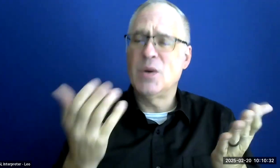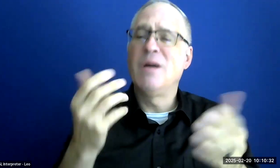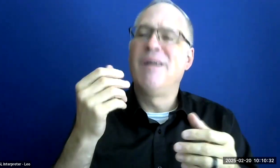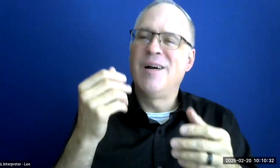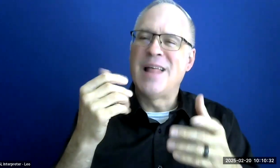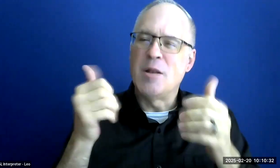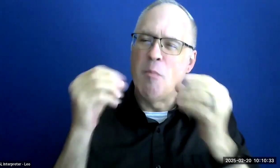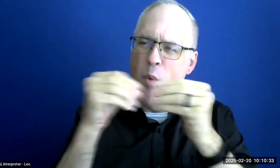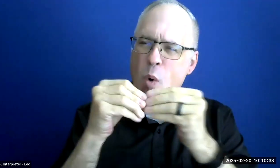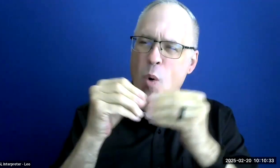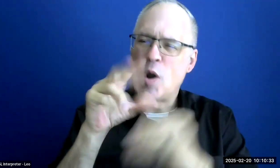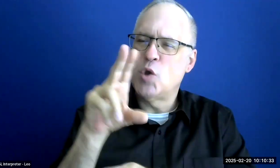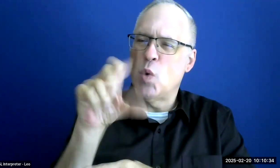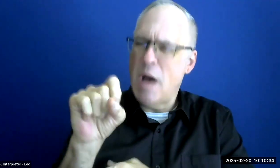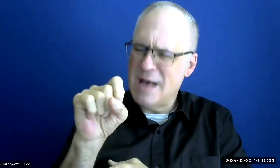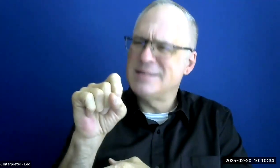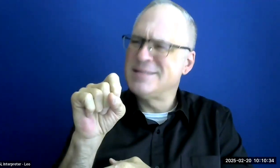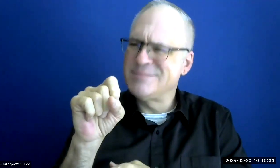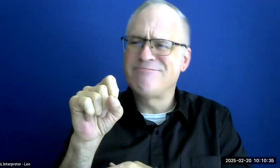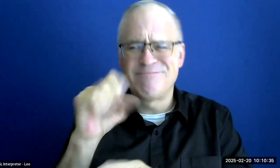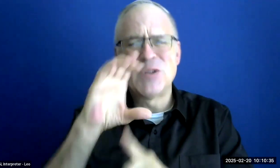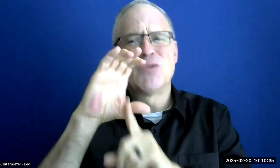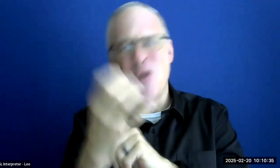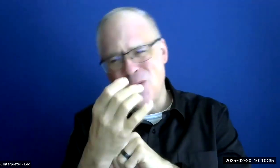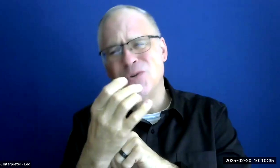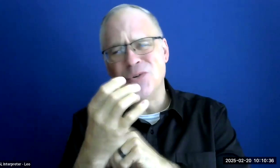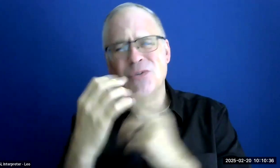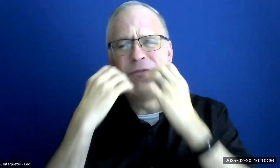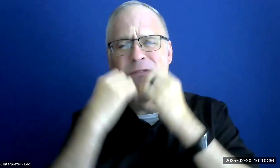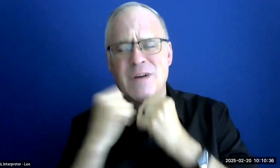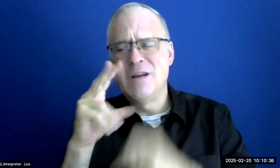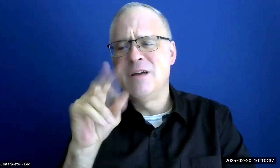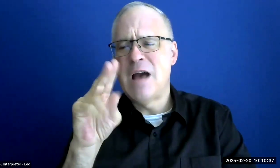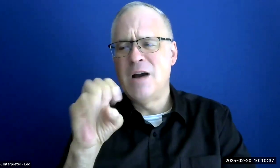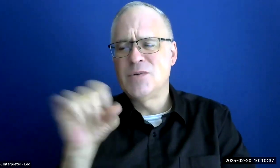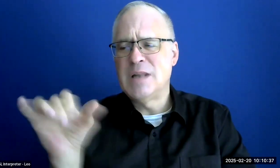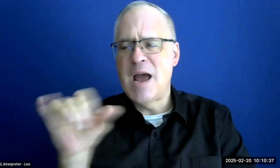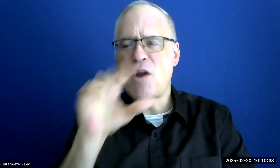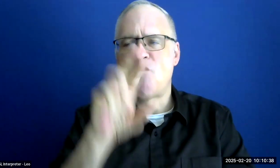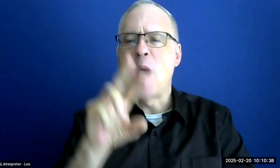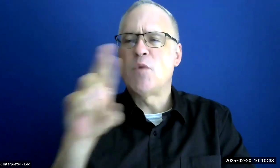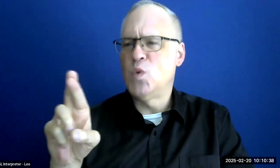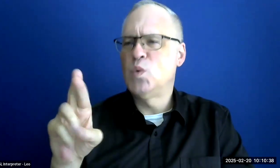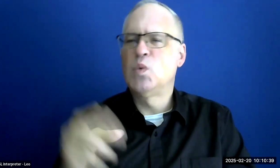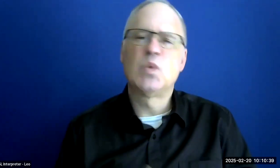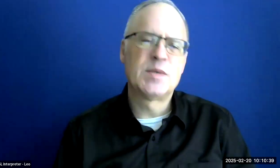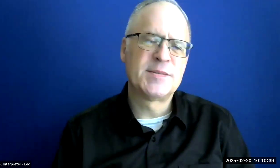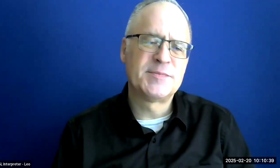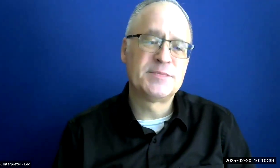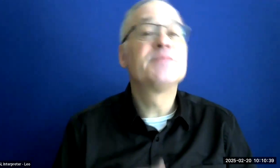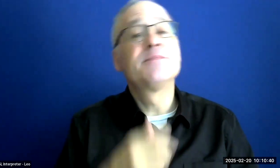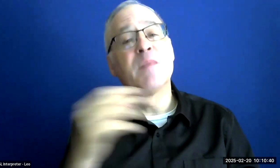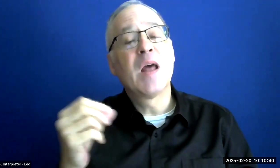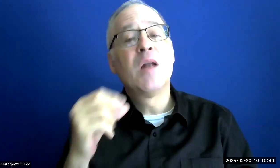cultural values. Robert's Rules of Order are the most obvious example. And United Methodists from the United States